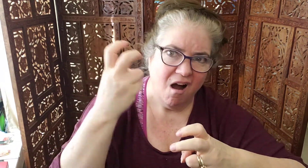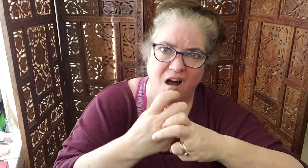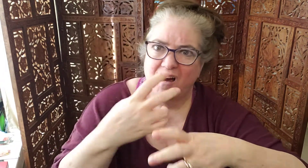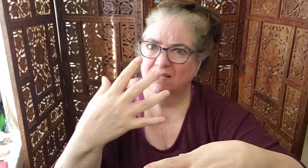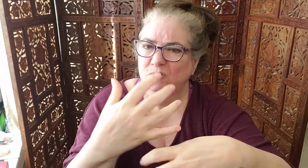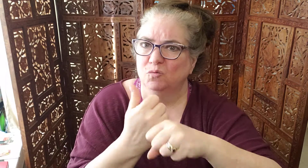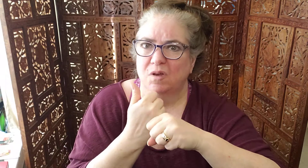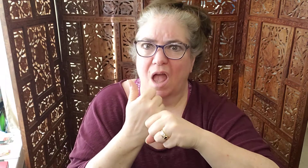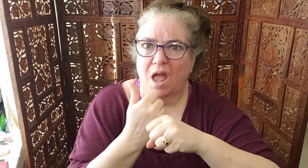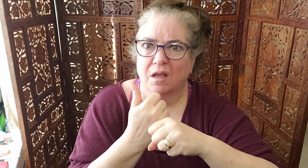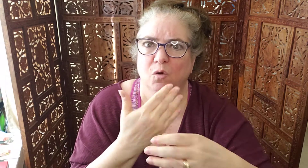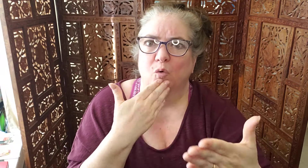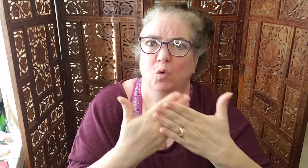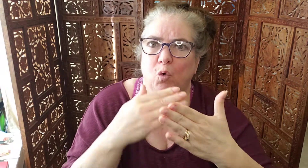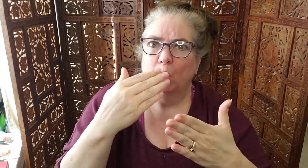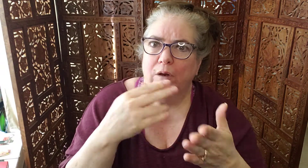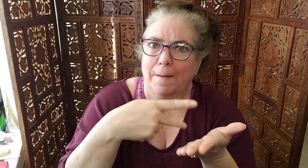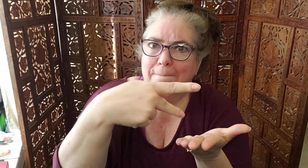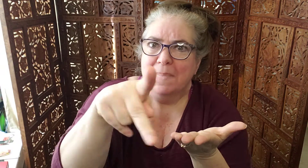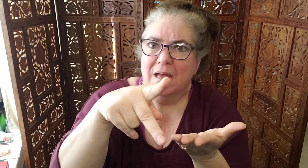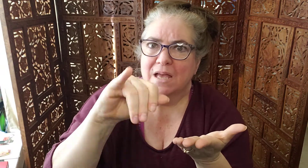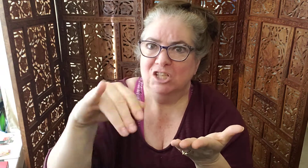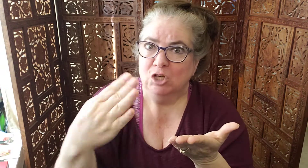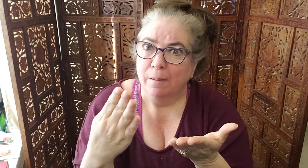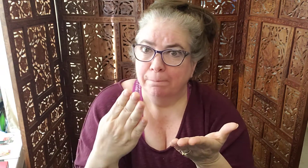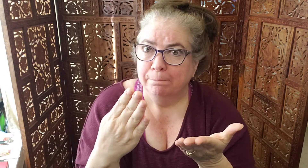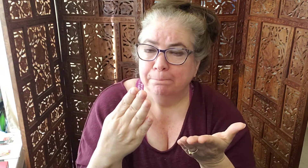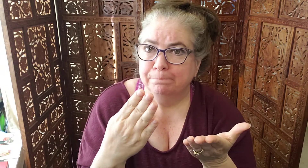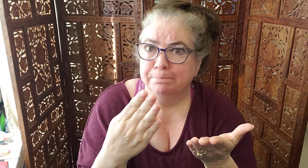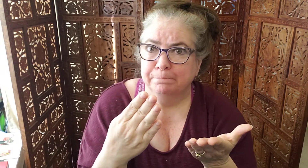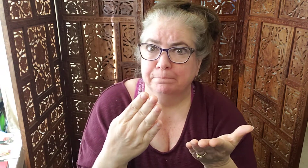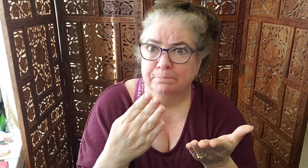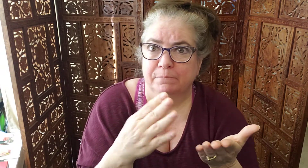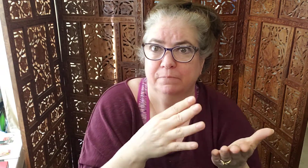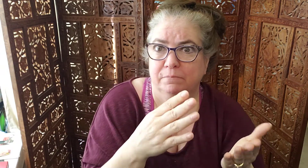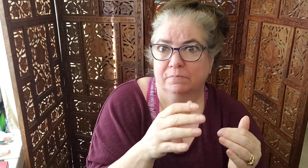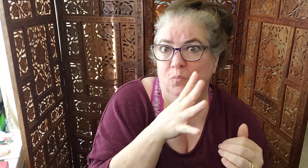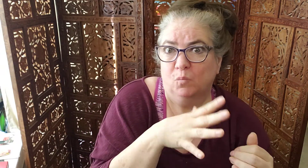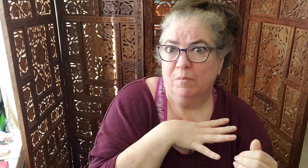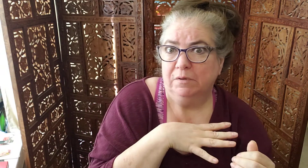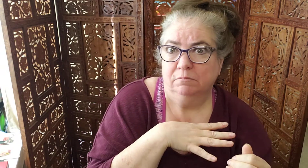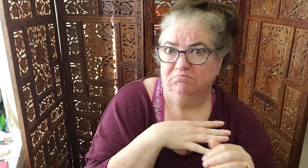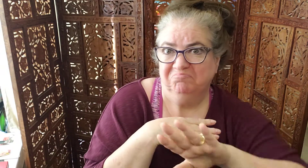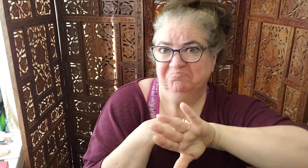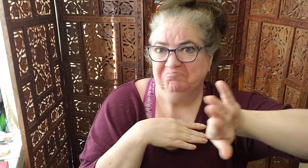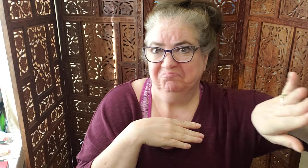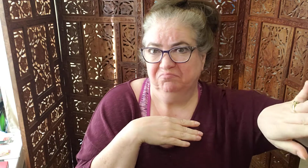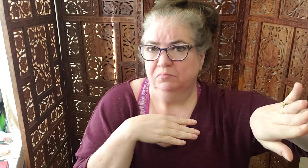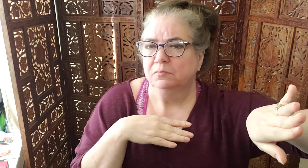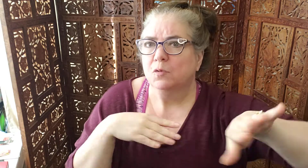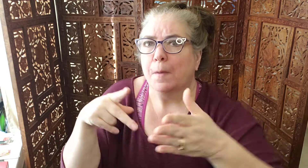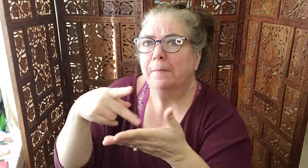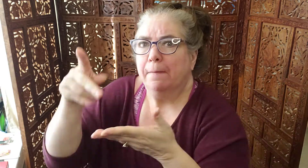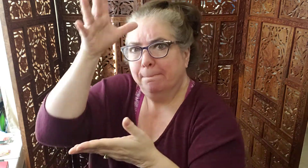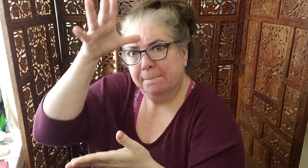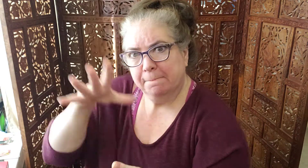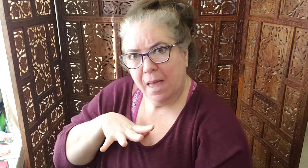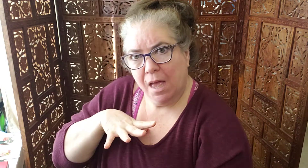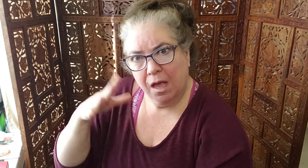woman, jobs tended to go to men, since in a culture of that era, it was expected